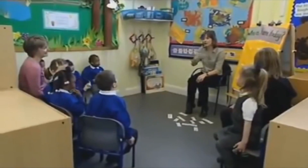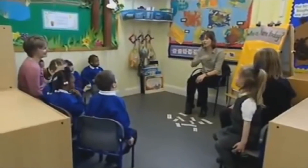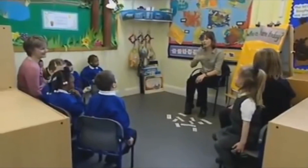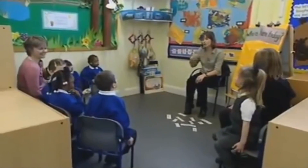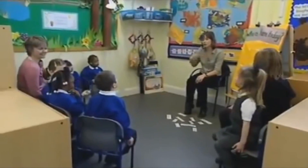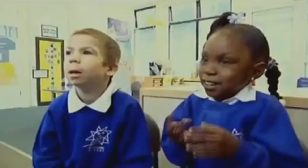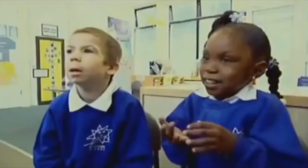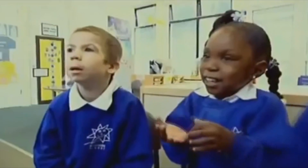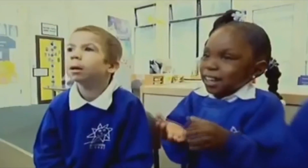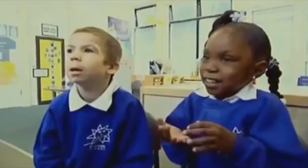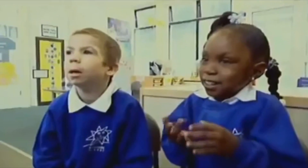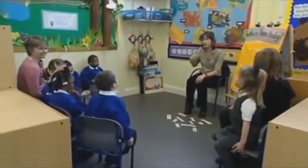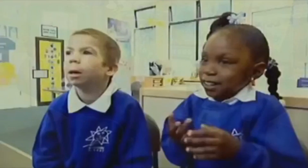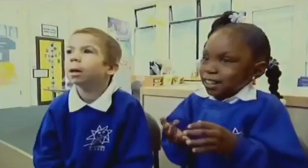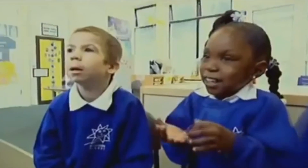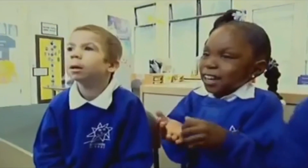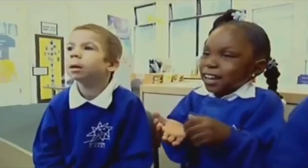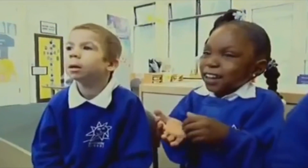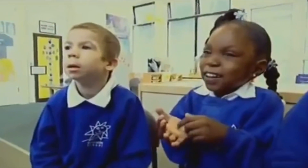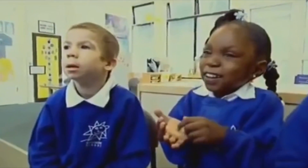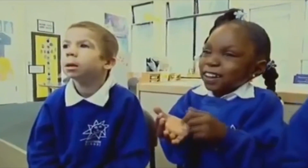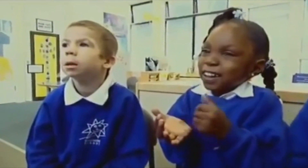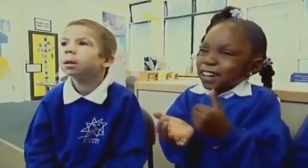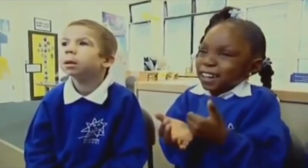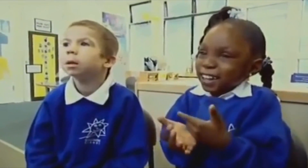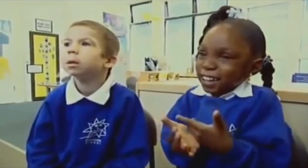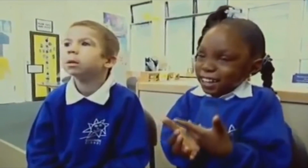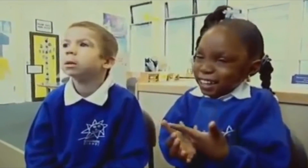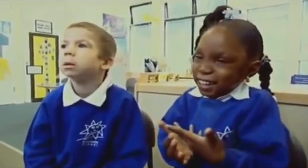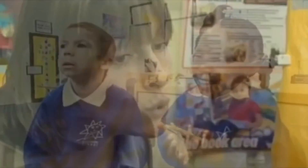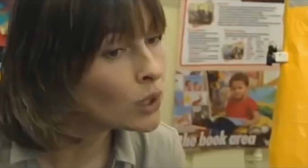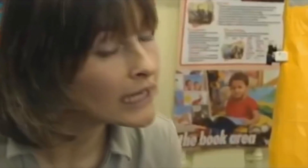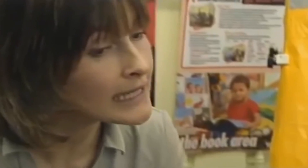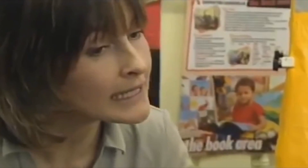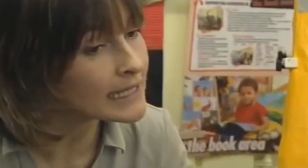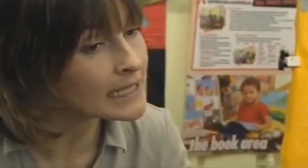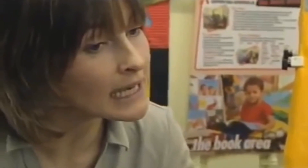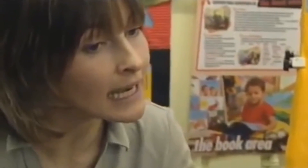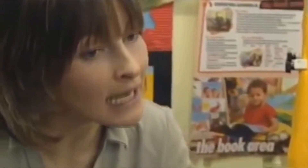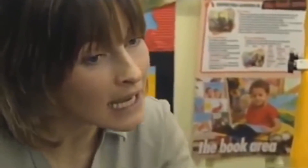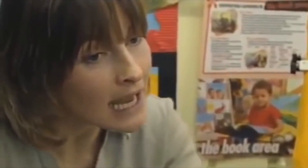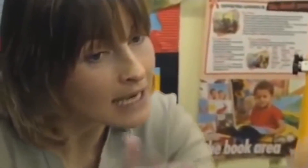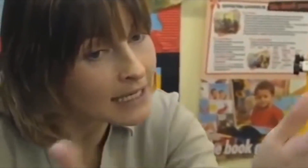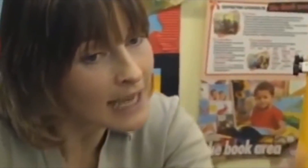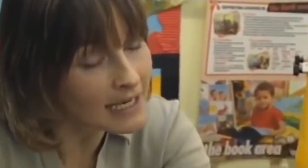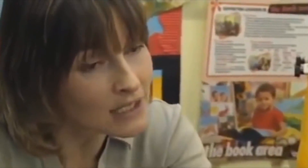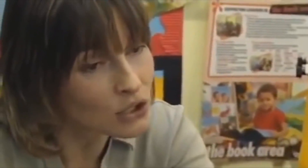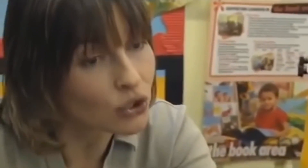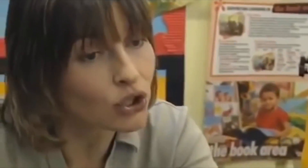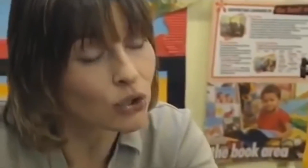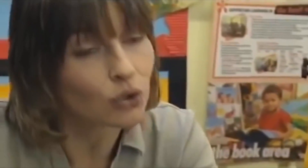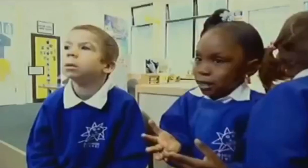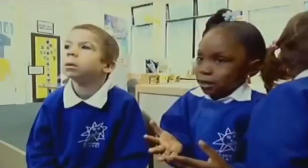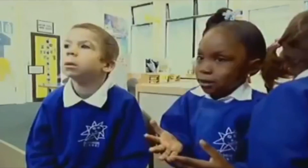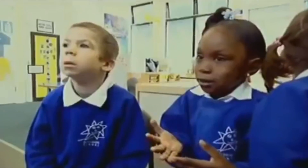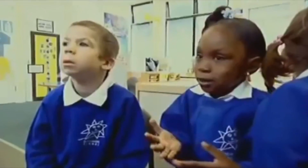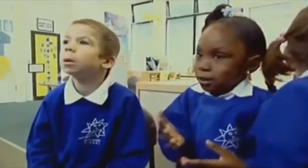Good morning. Good morning. Who is sitting next to you?